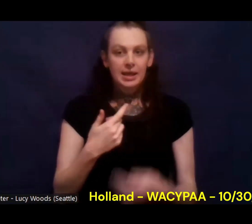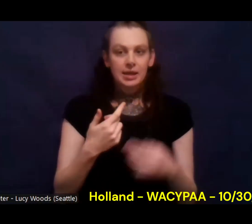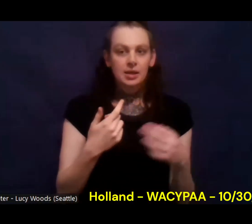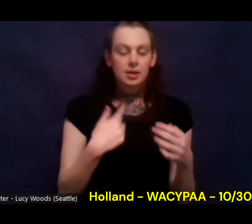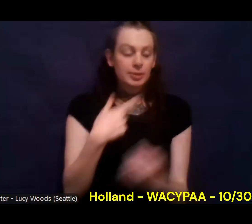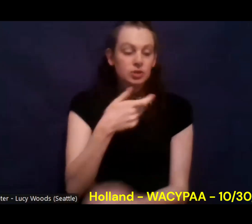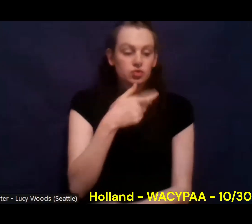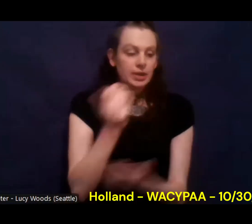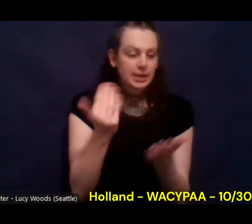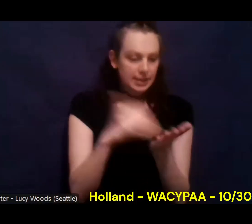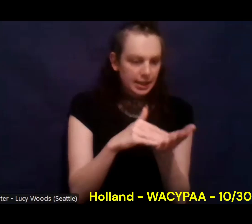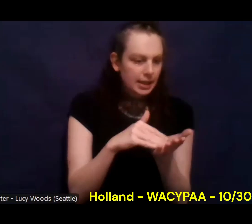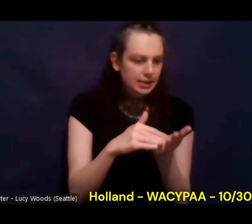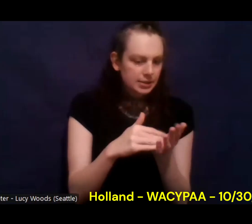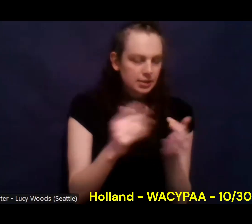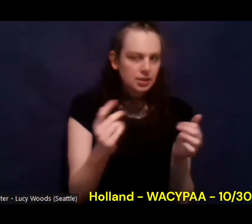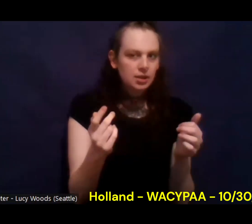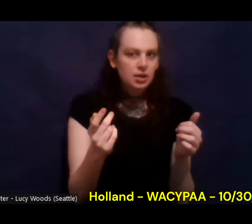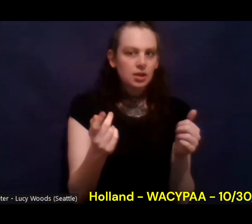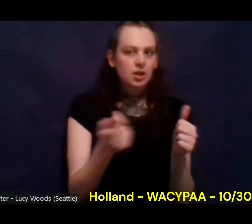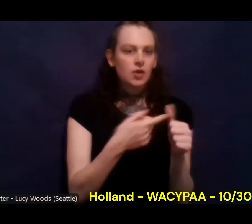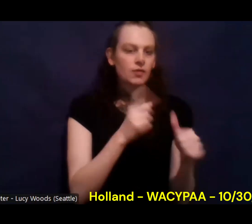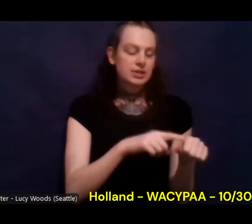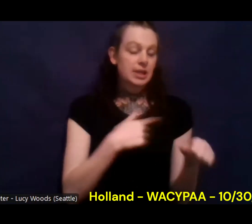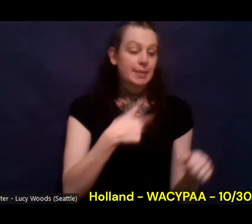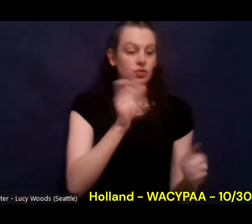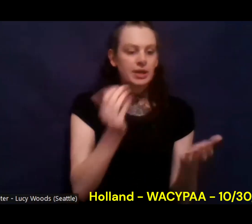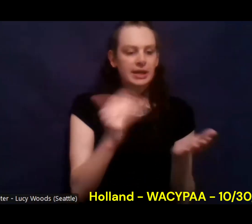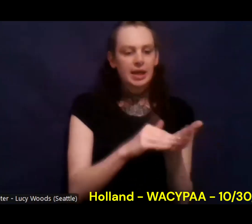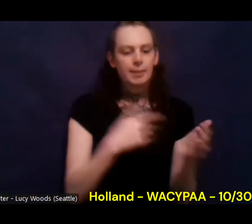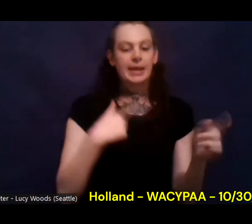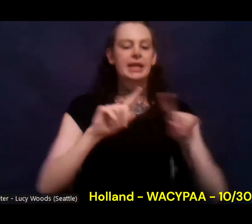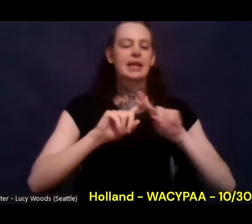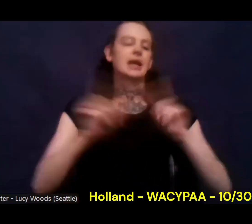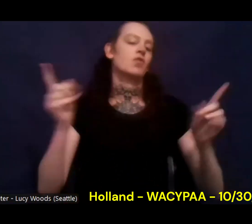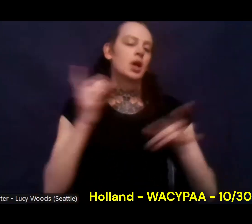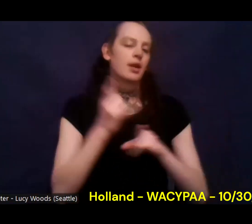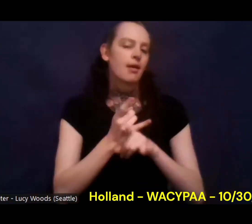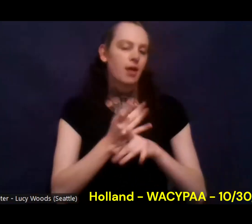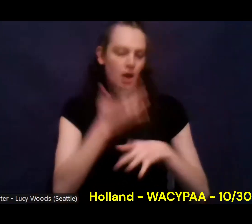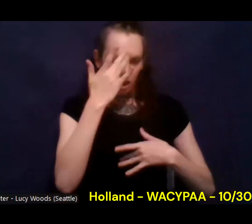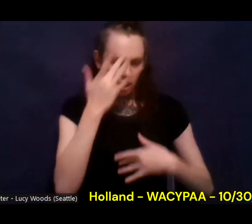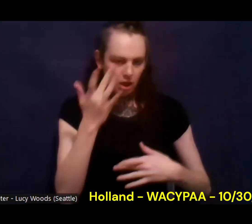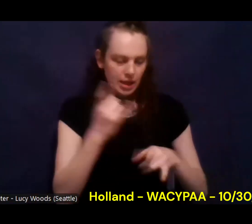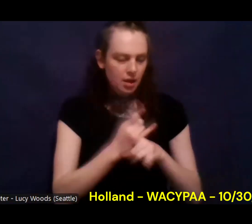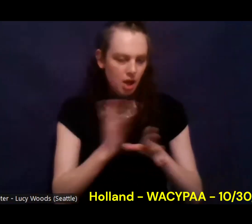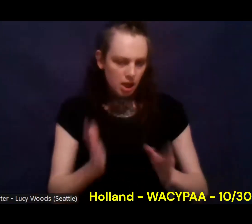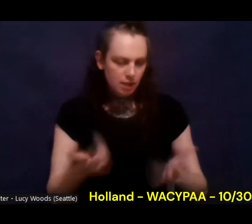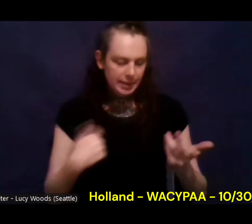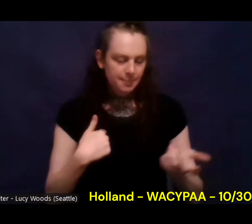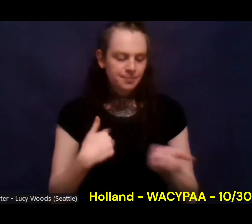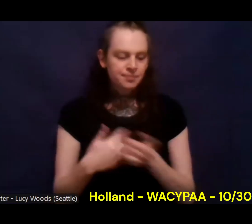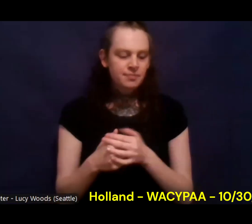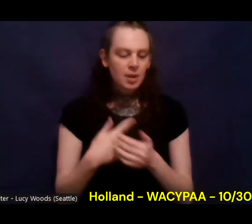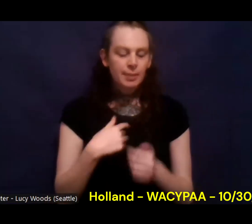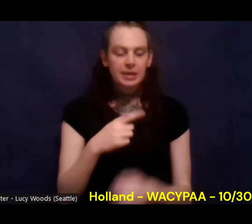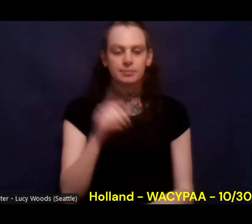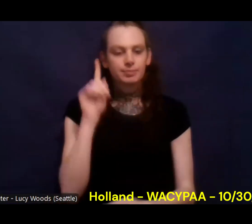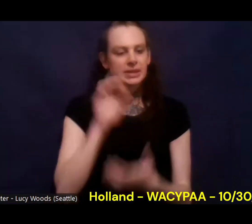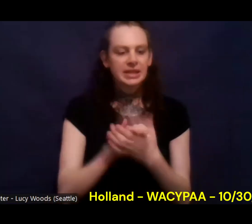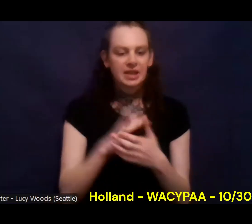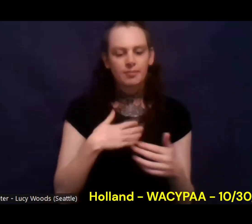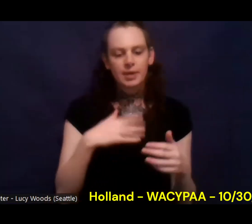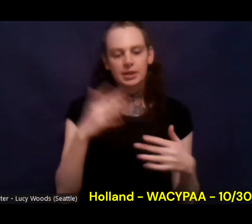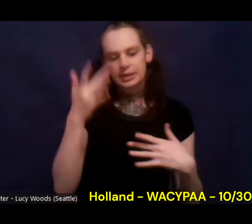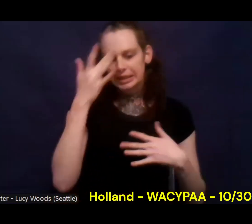next time, I was a different alcoholic than I was the first time. And I'm like a true believer of like my disease progresses even